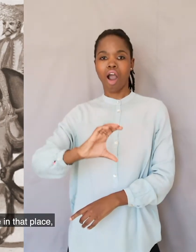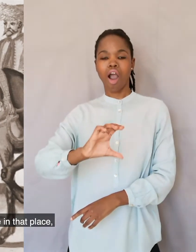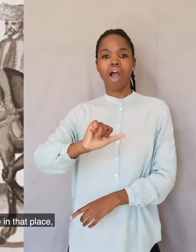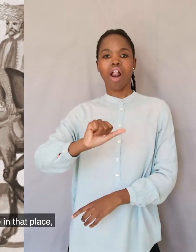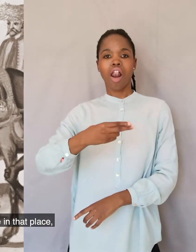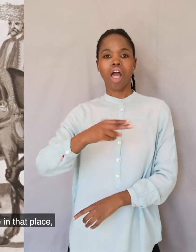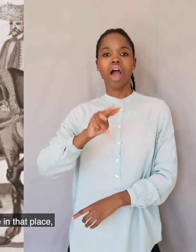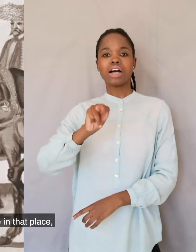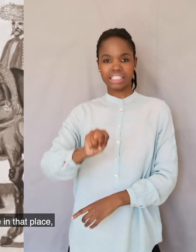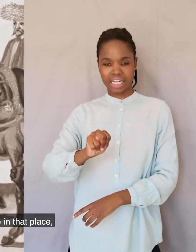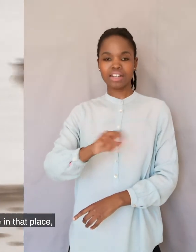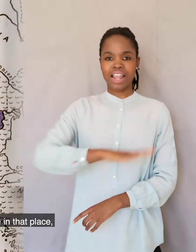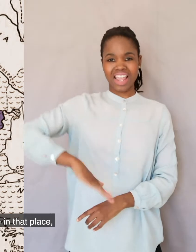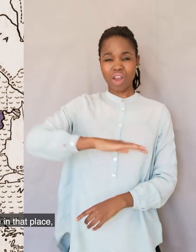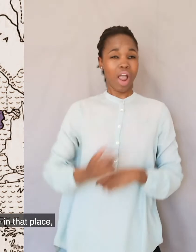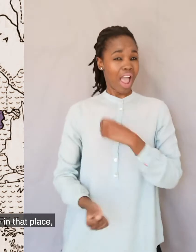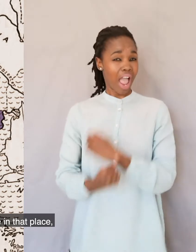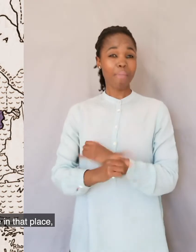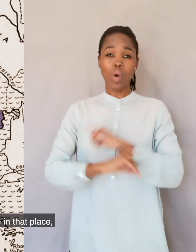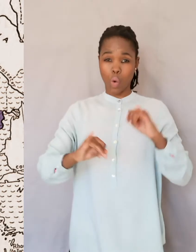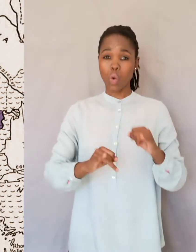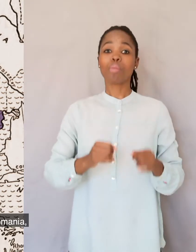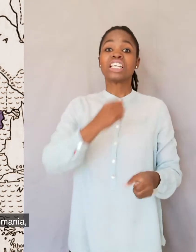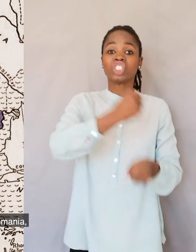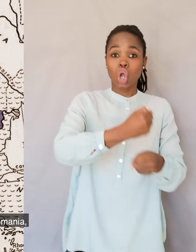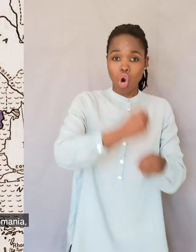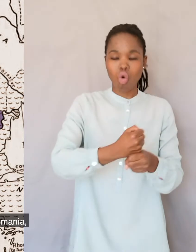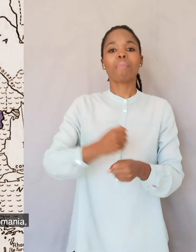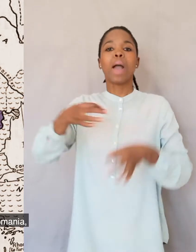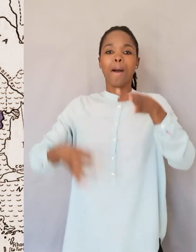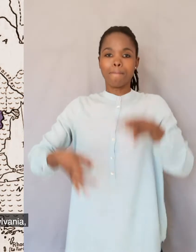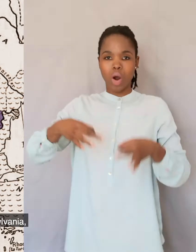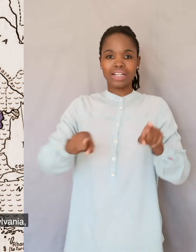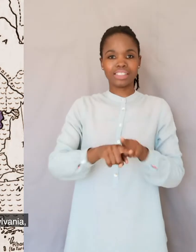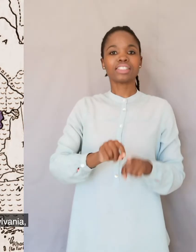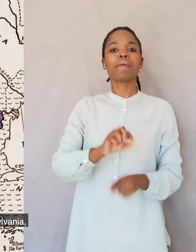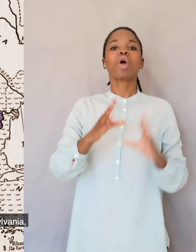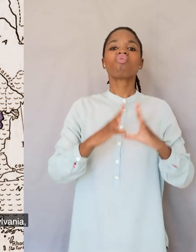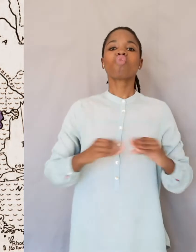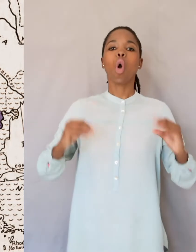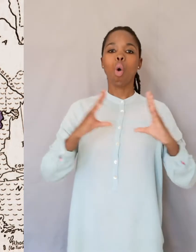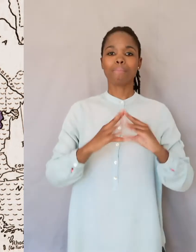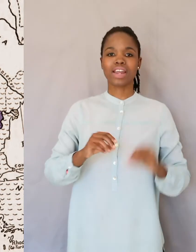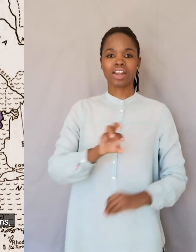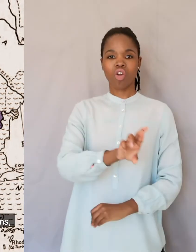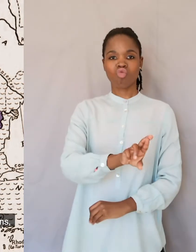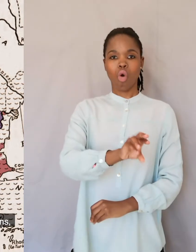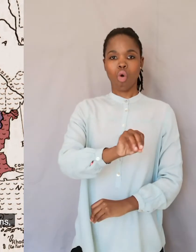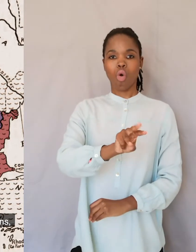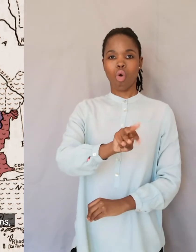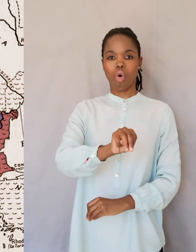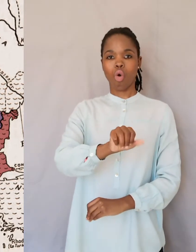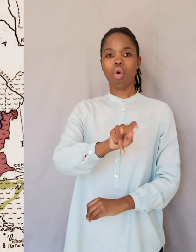big geopolitical issue in that place, which is modern Romania, more or less Transylvania, was